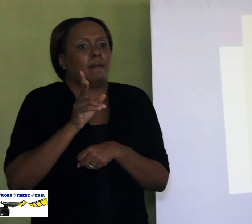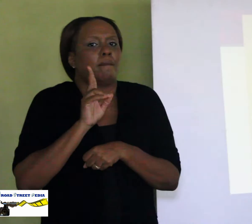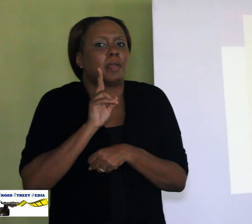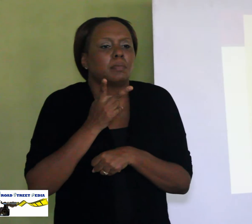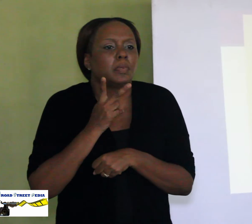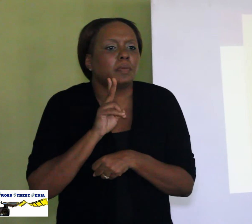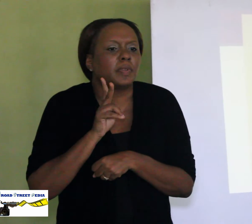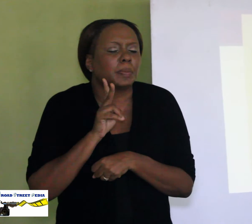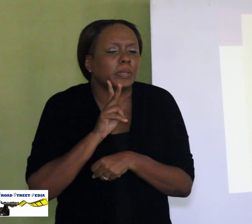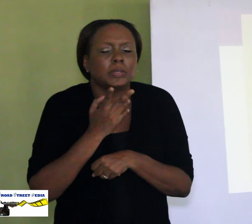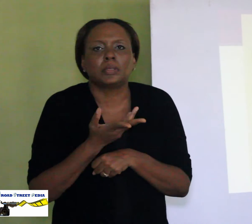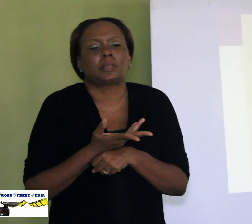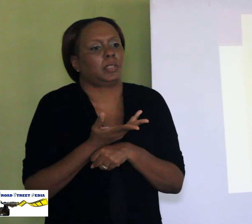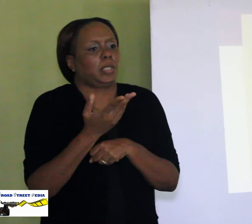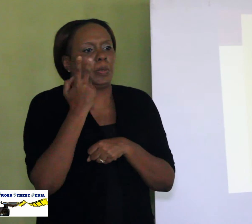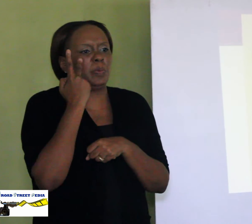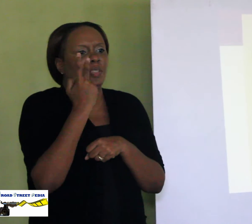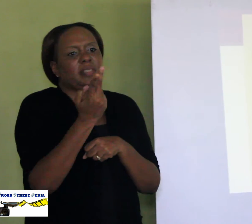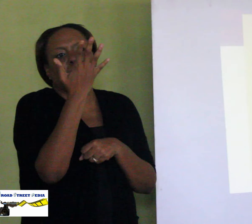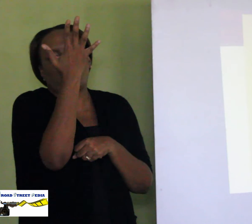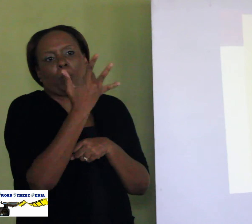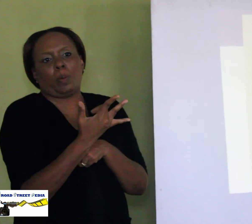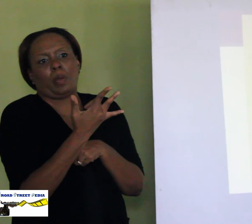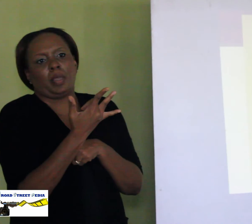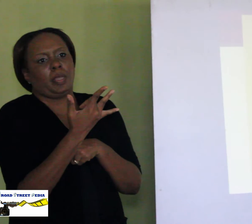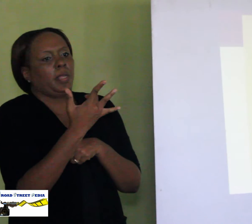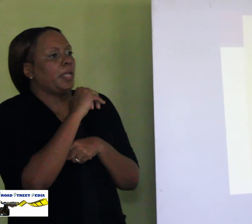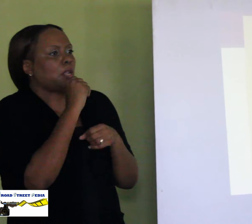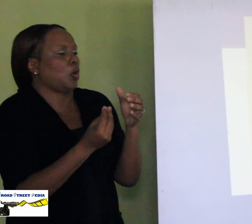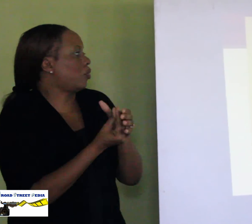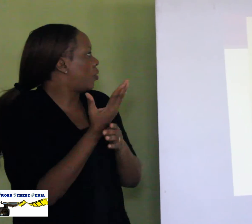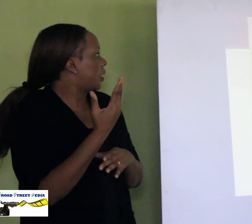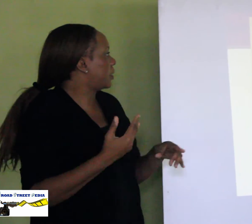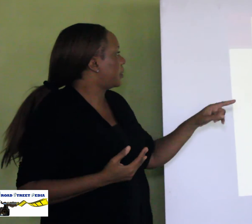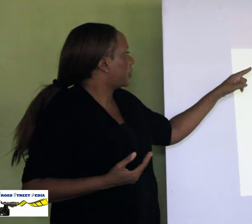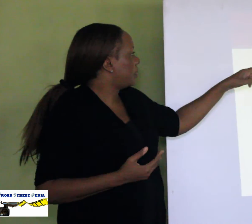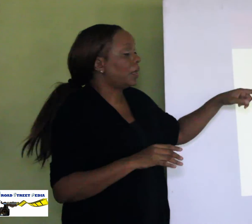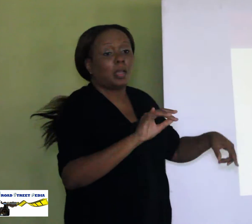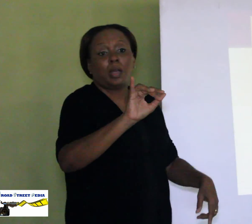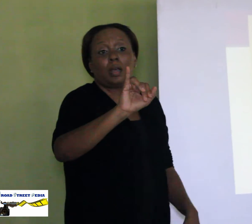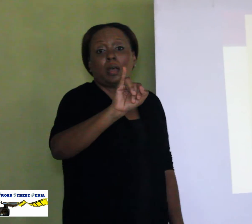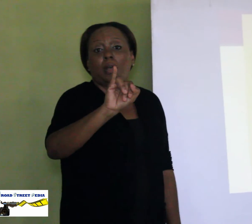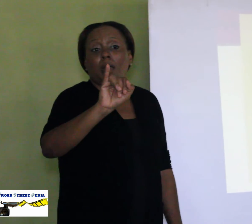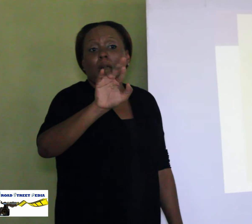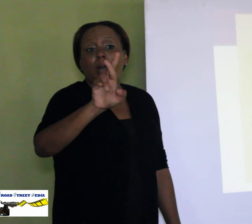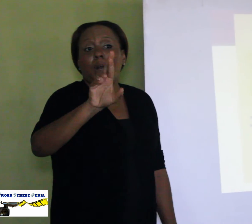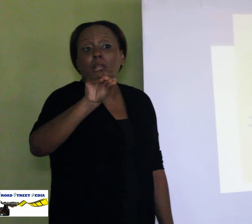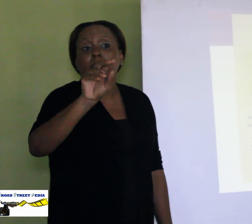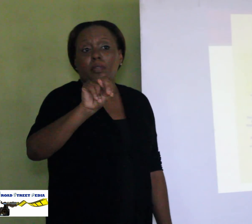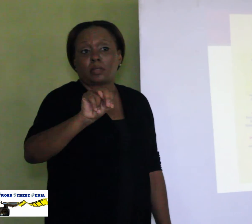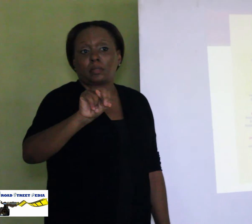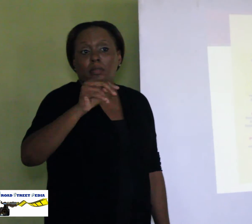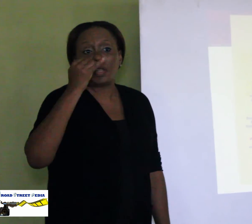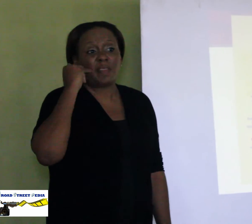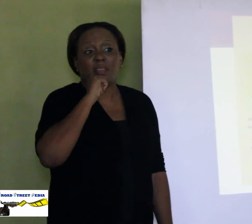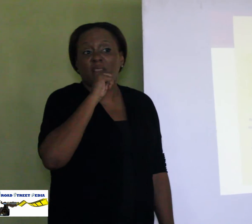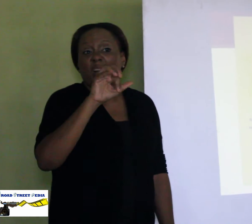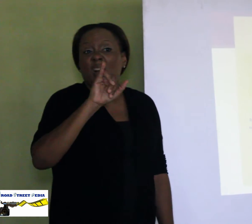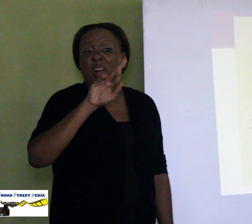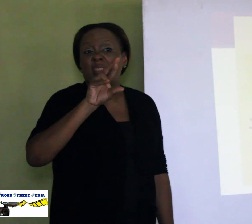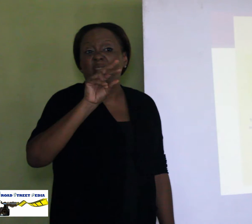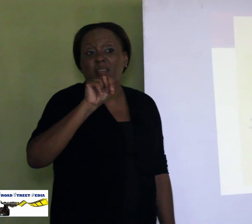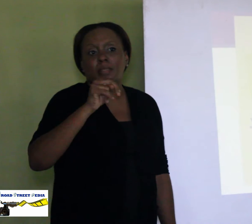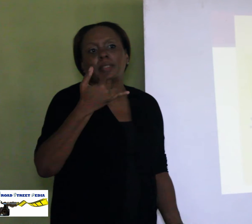the plant. For example, this one is iron. When it's lacking iron, the leaf turns